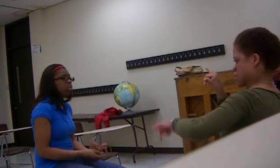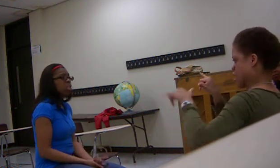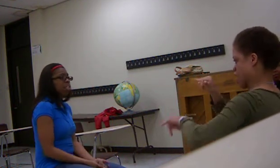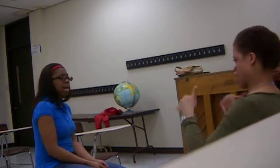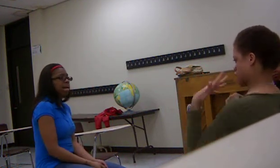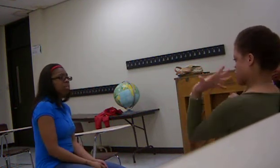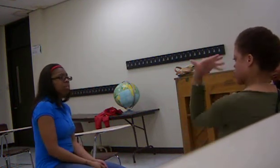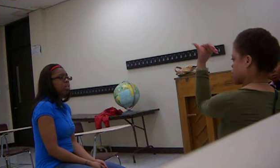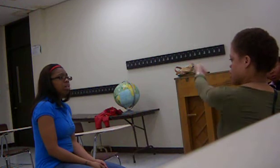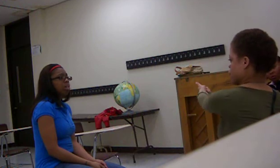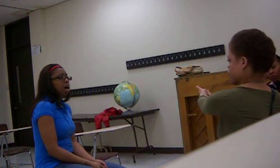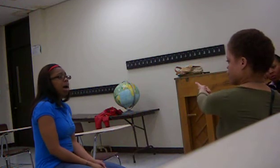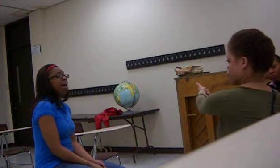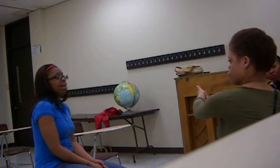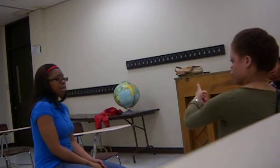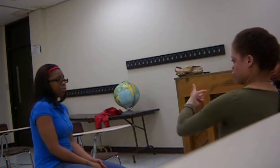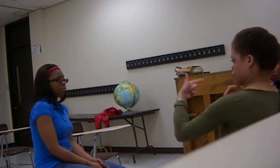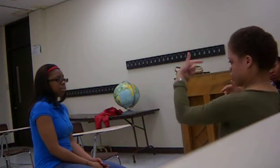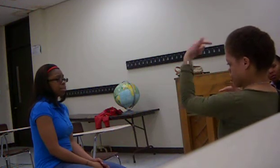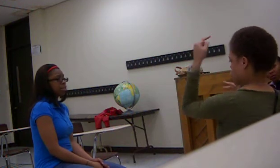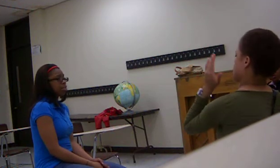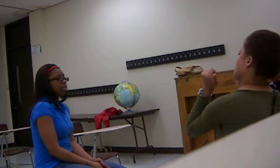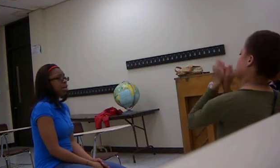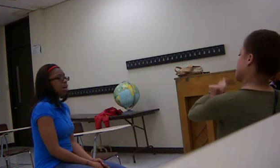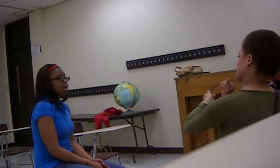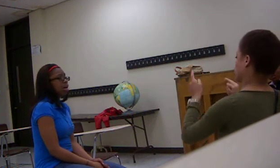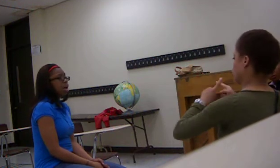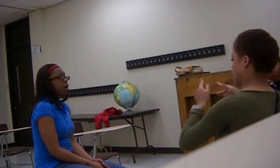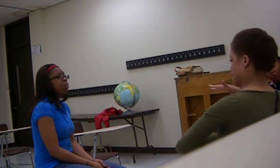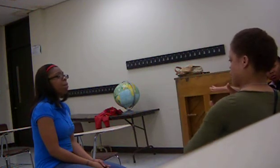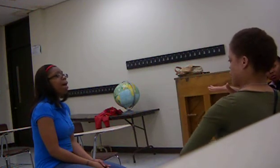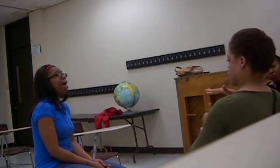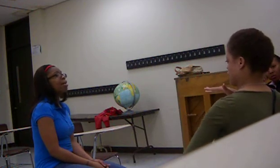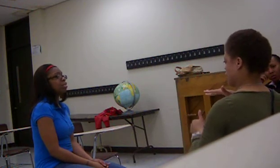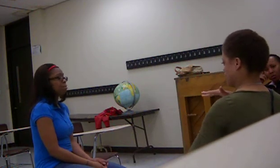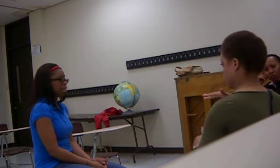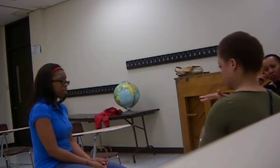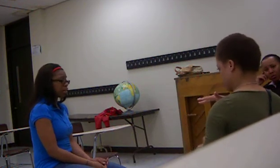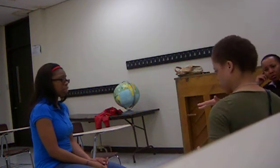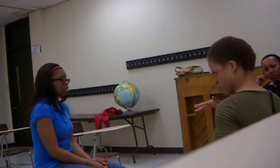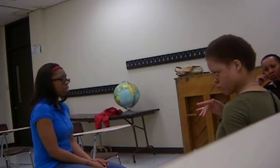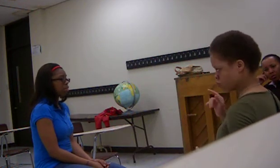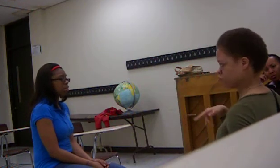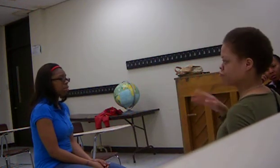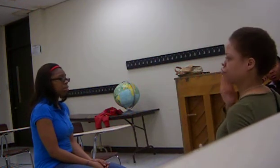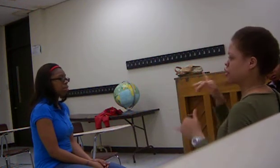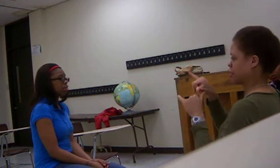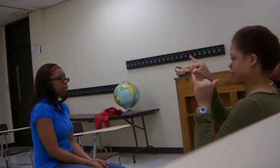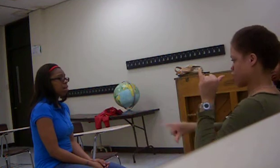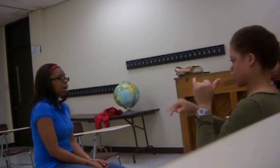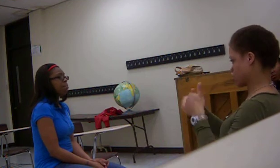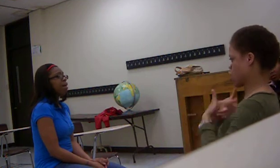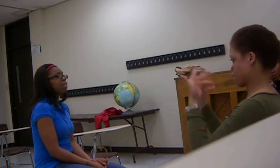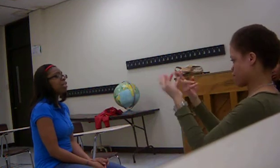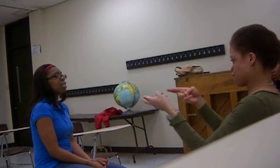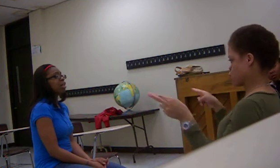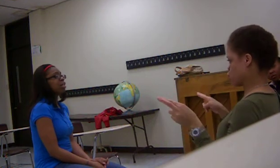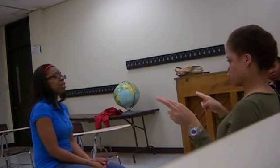She stayed. I had that. I went past the basement, and Bethany stayed in the living